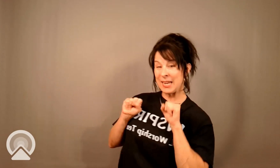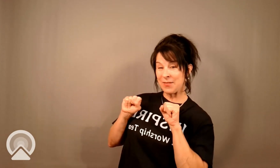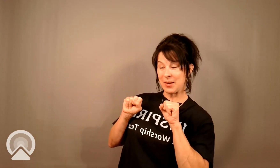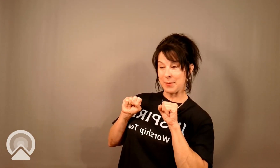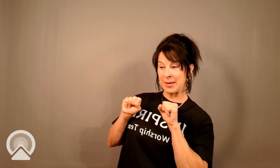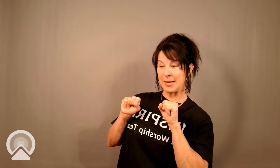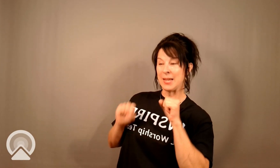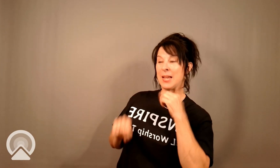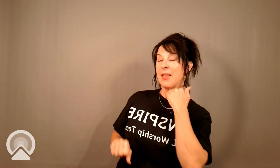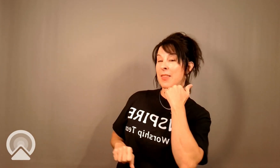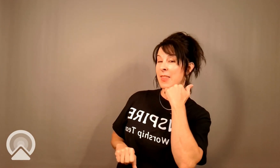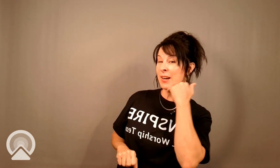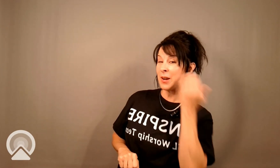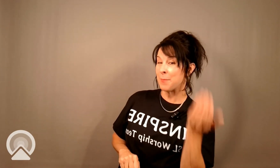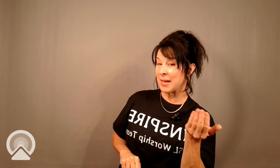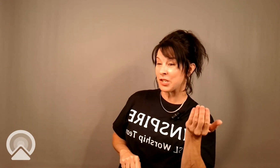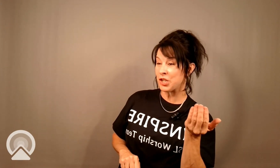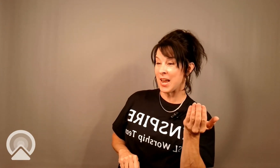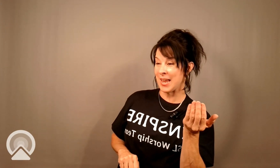leaving me there in my shame,